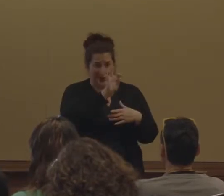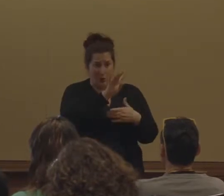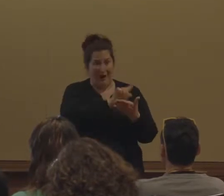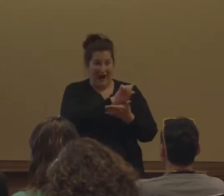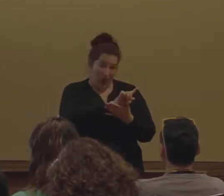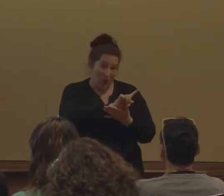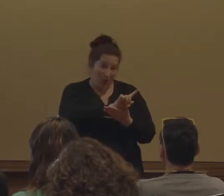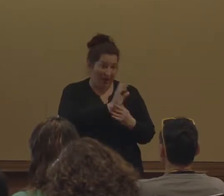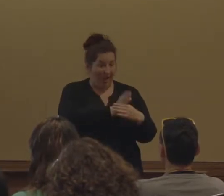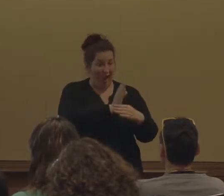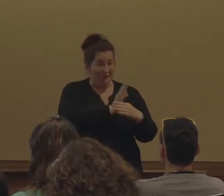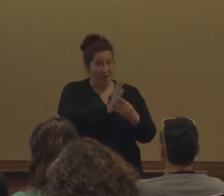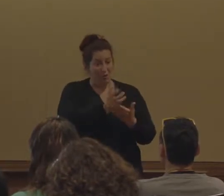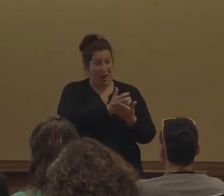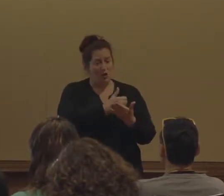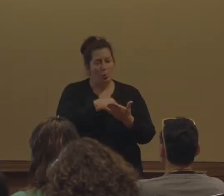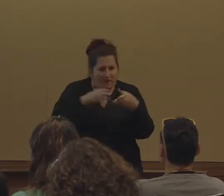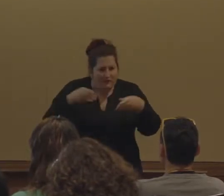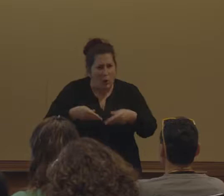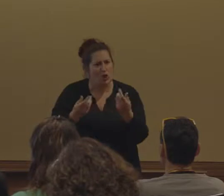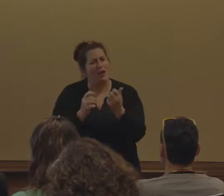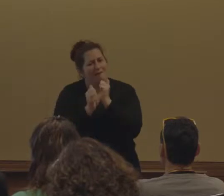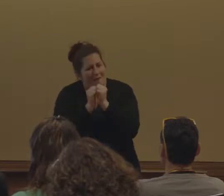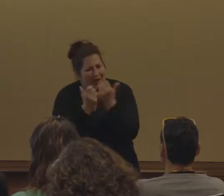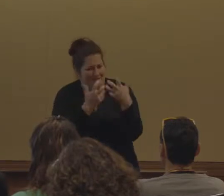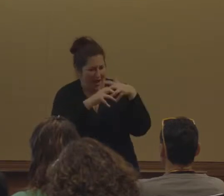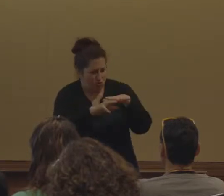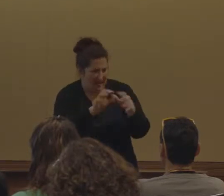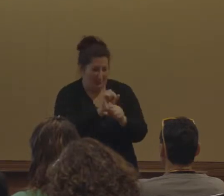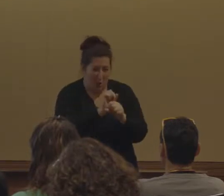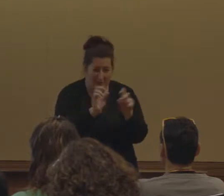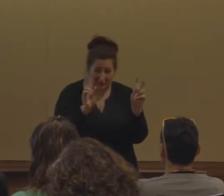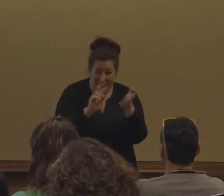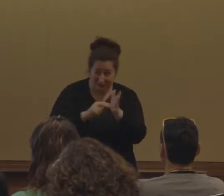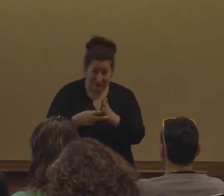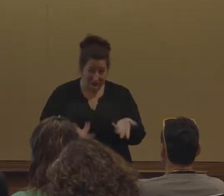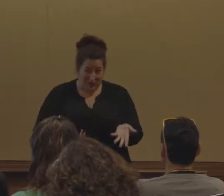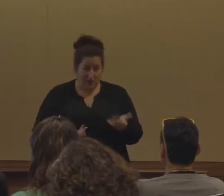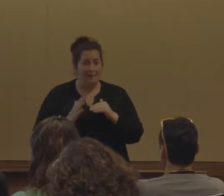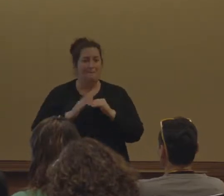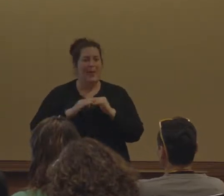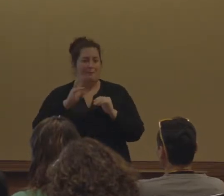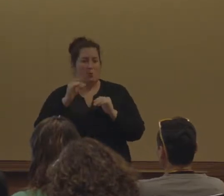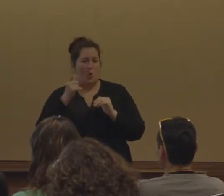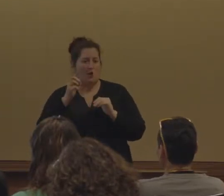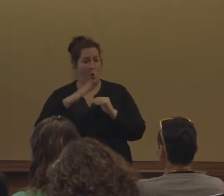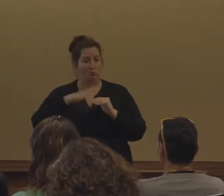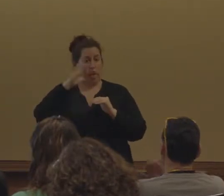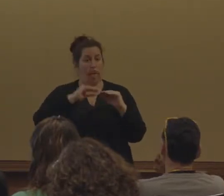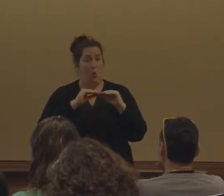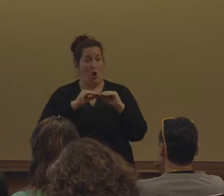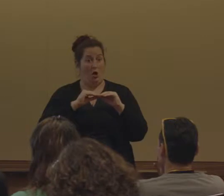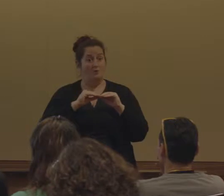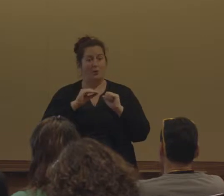I will say that we focus on competitive integrated employment. What this means is minimum wage or above,